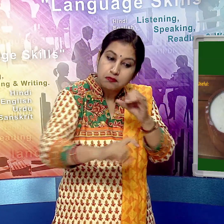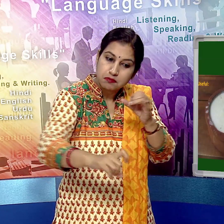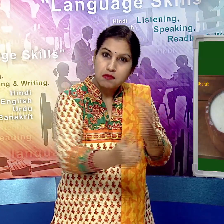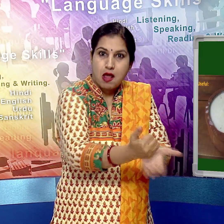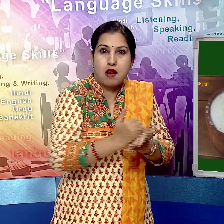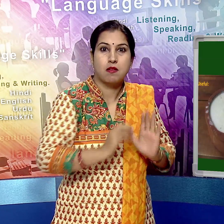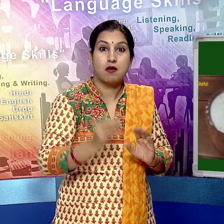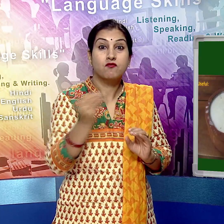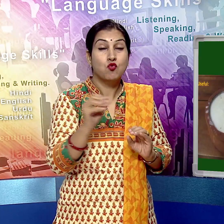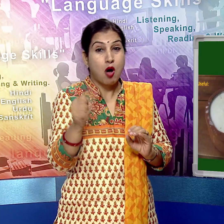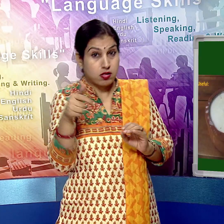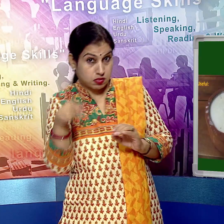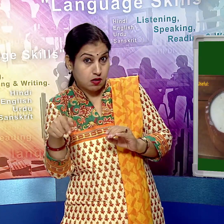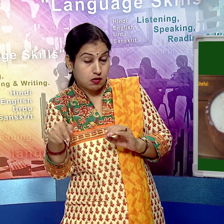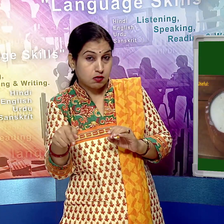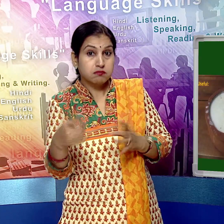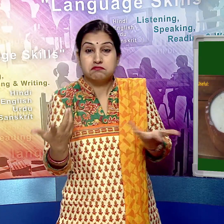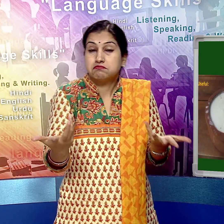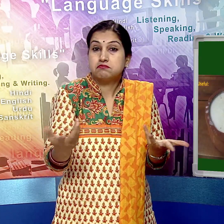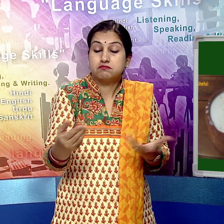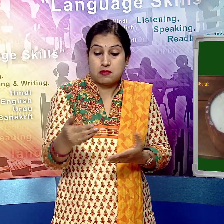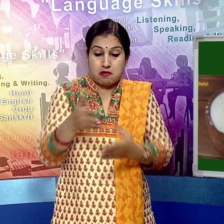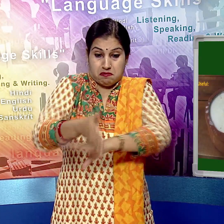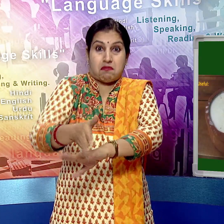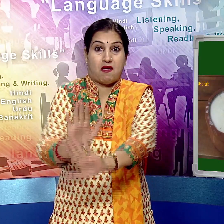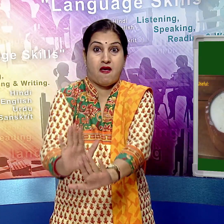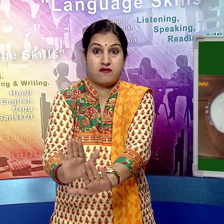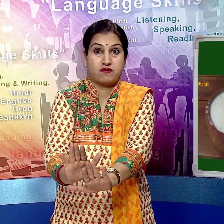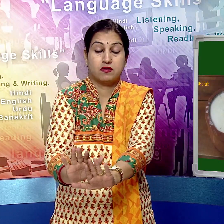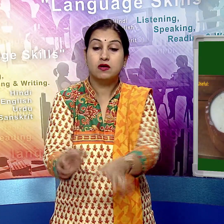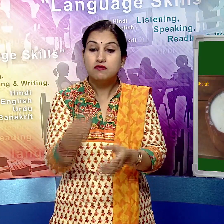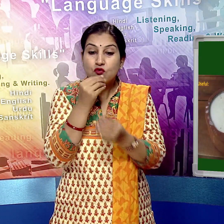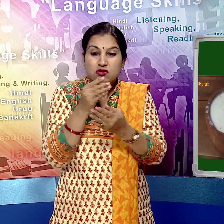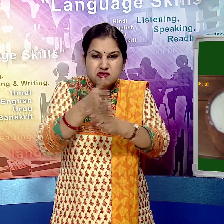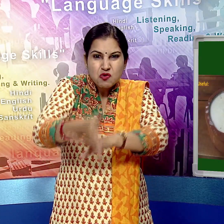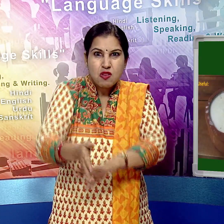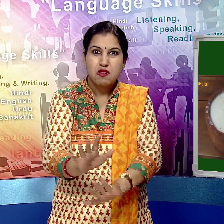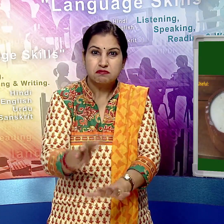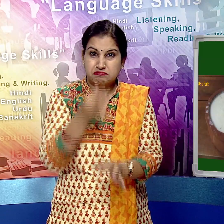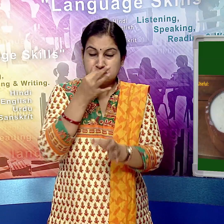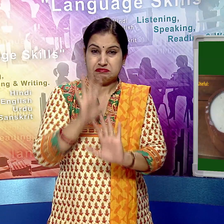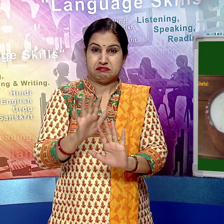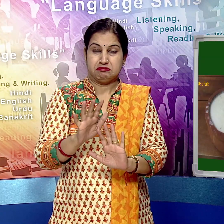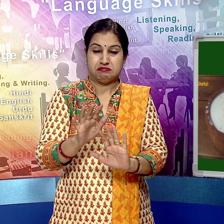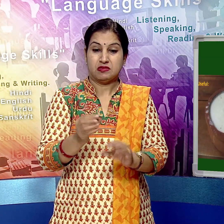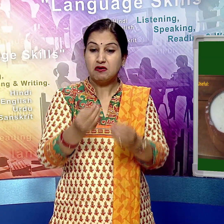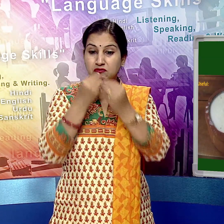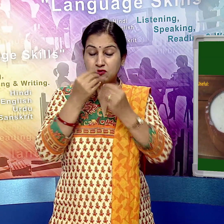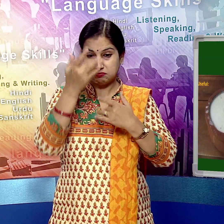Some other microorganisms are harmful, which spoil the food and make it unfit